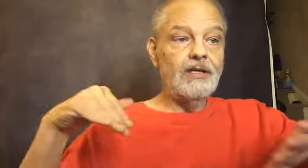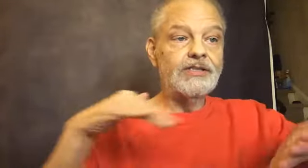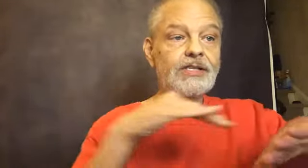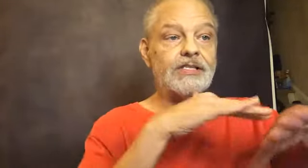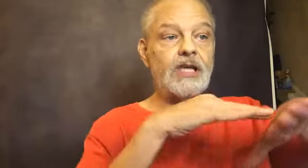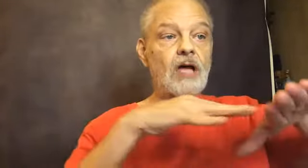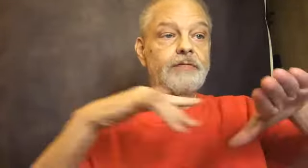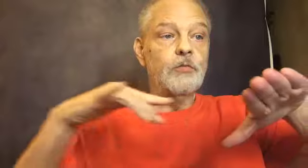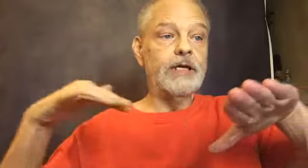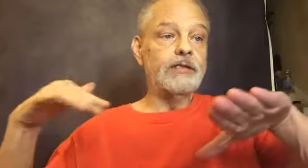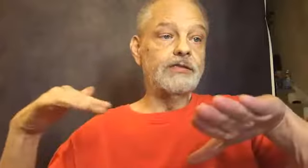This is a sign for beach.